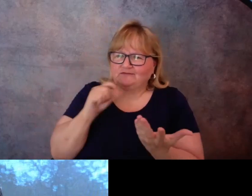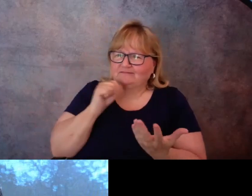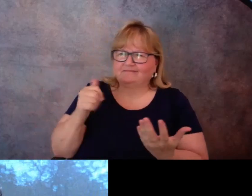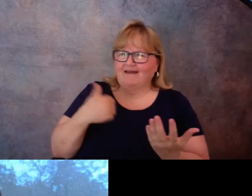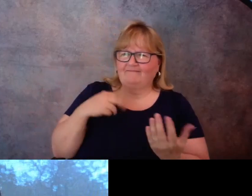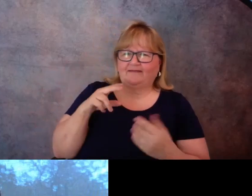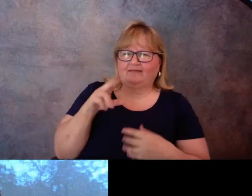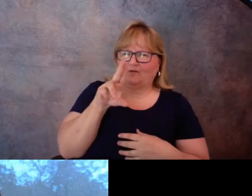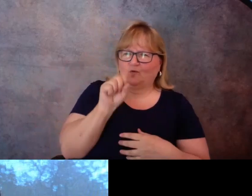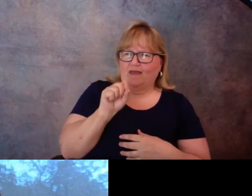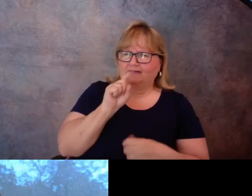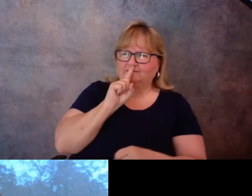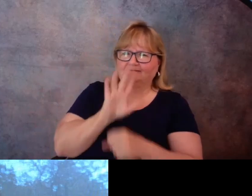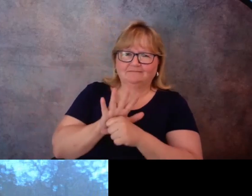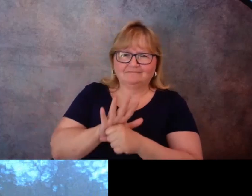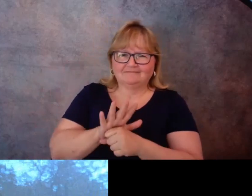the CRPD?